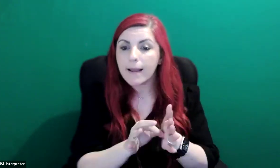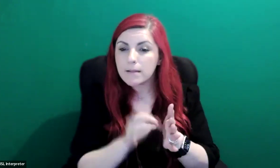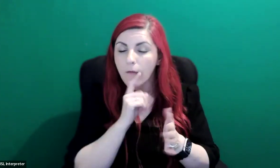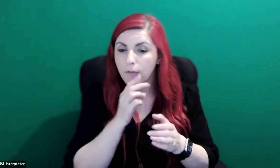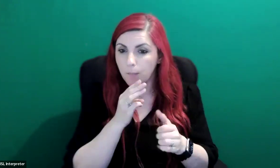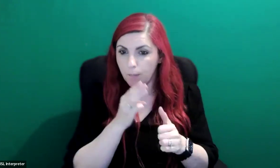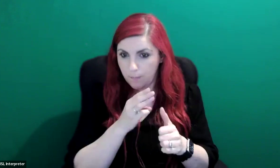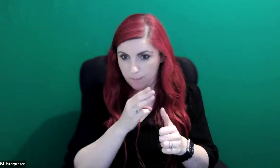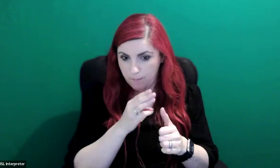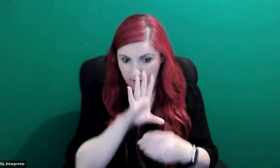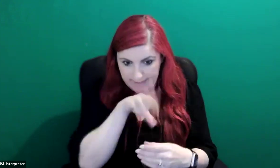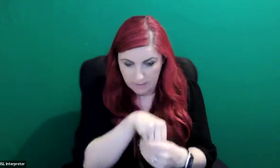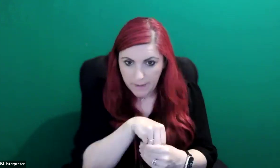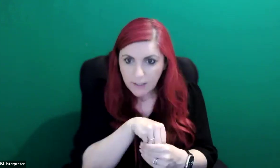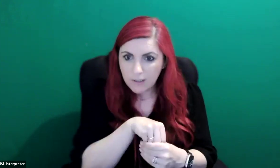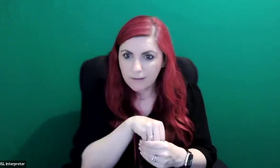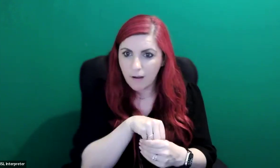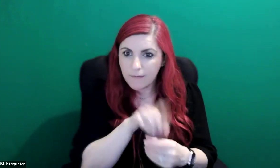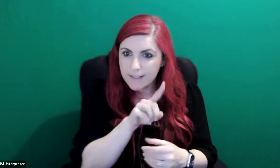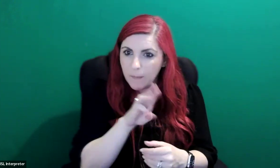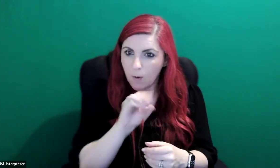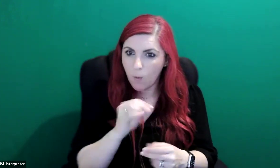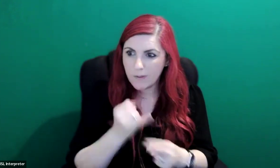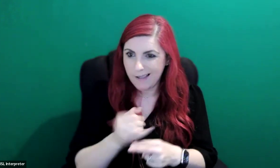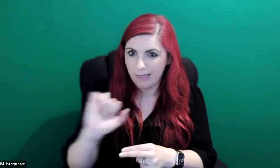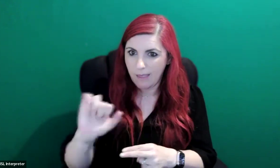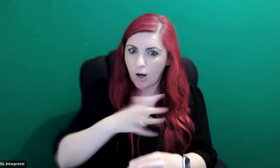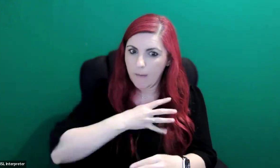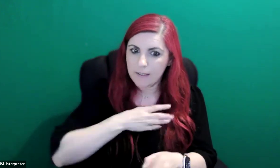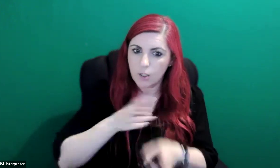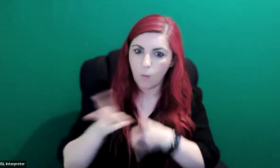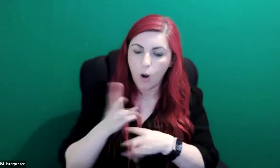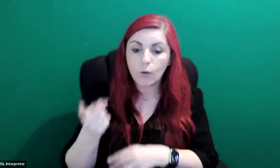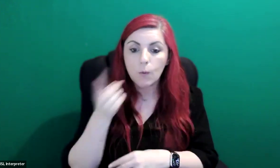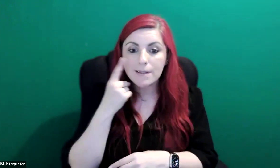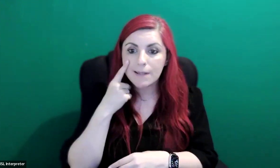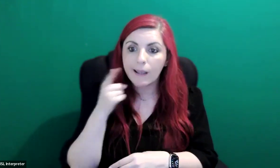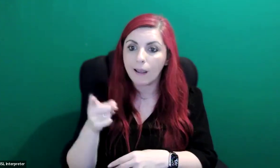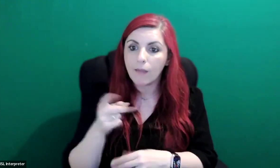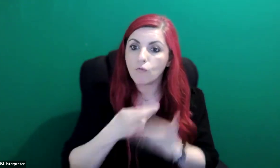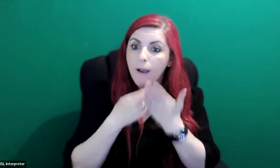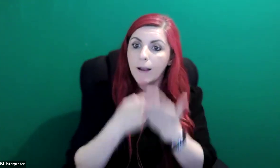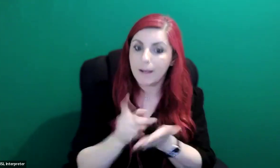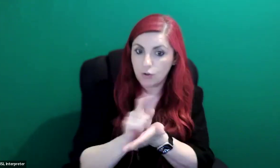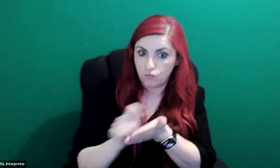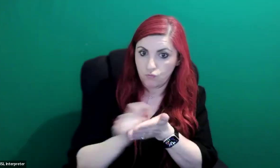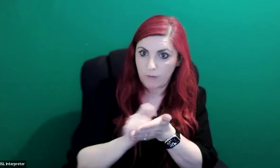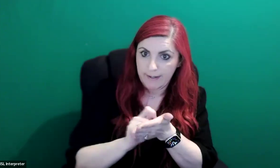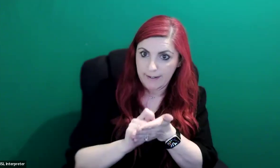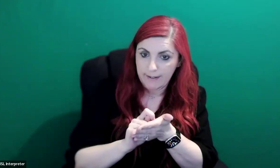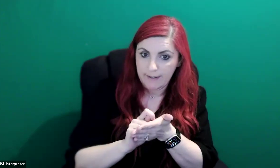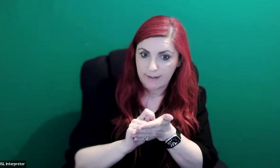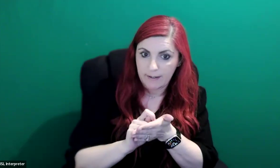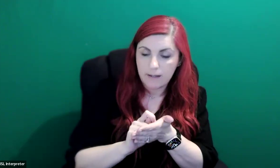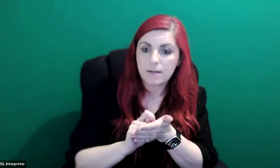of the CRPD committee, you see that the committee recommends that written submissions start out by